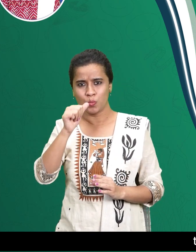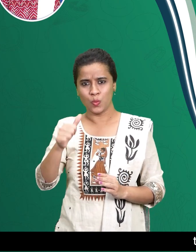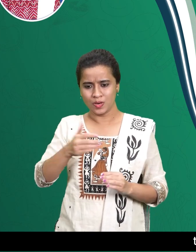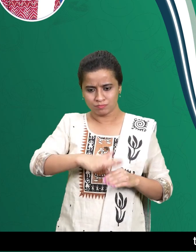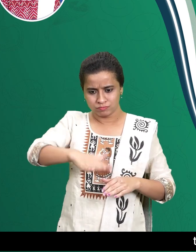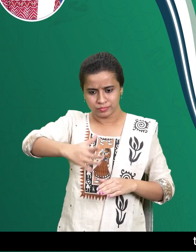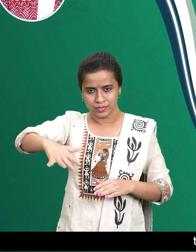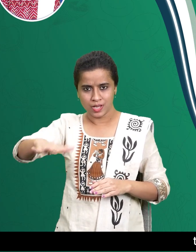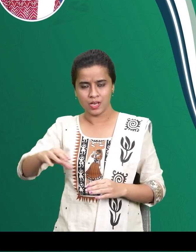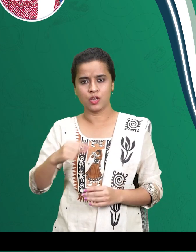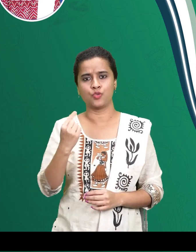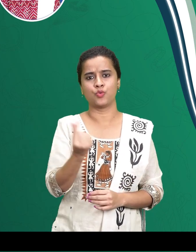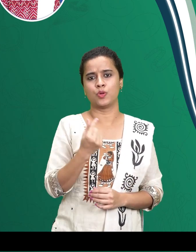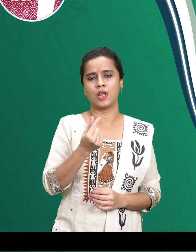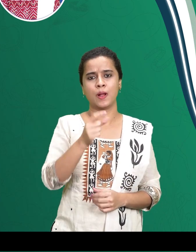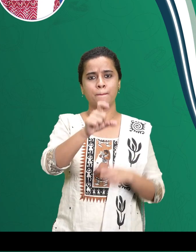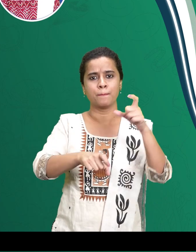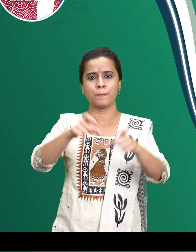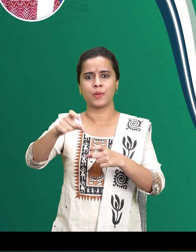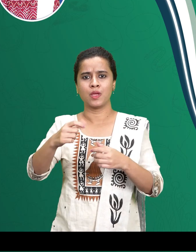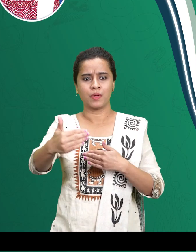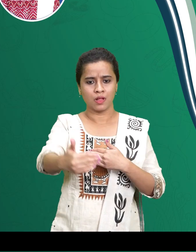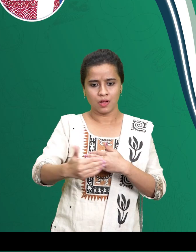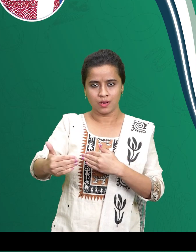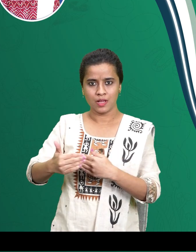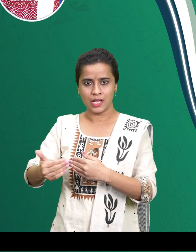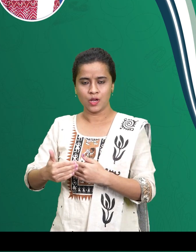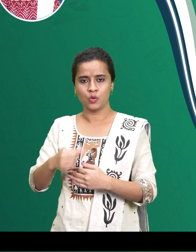Used By People Living Nearby